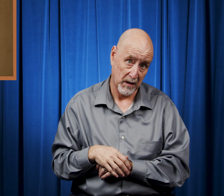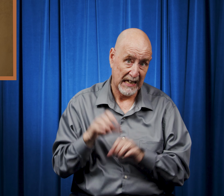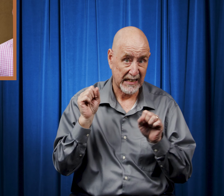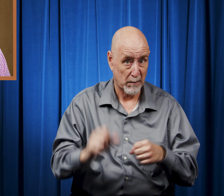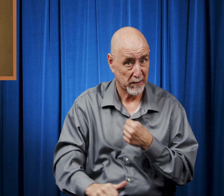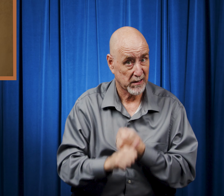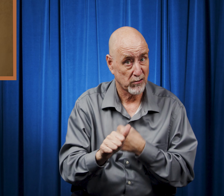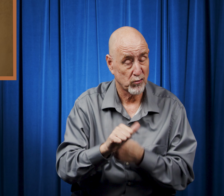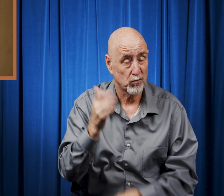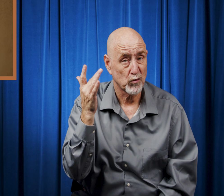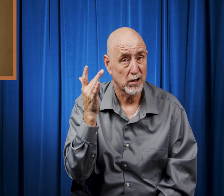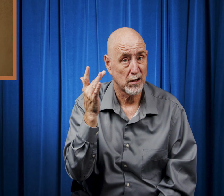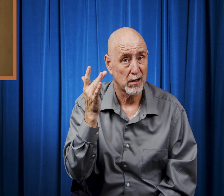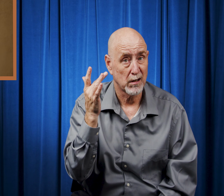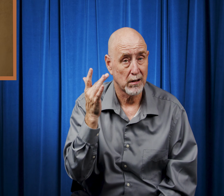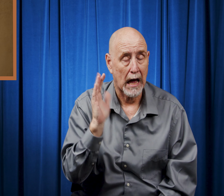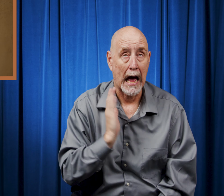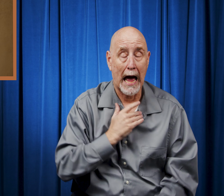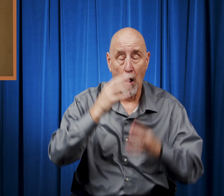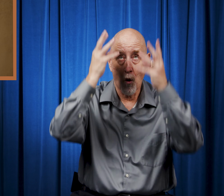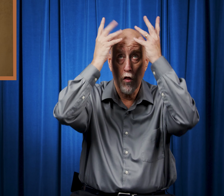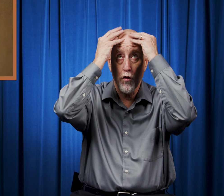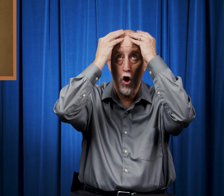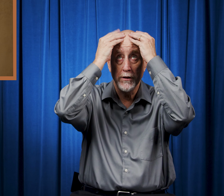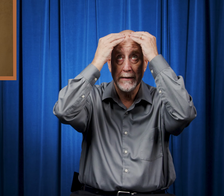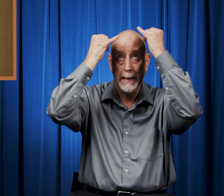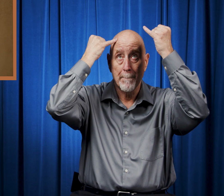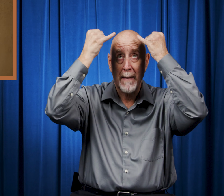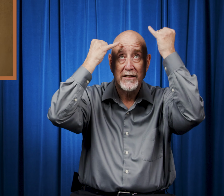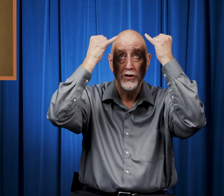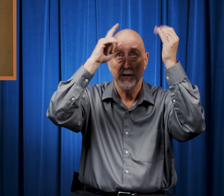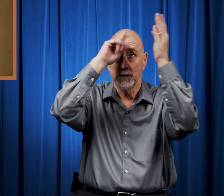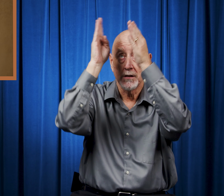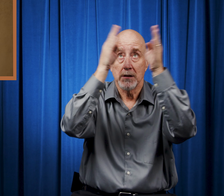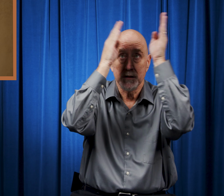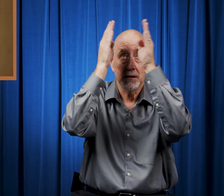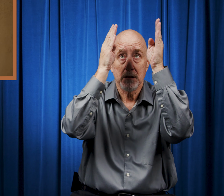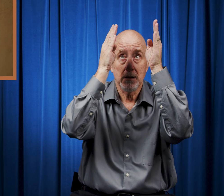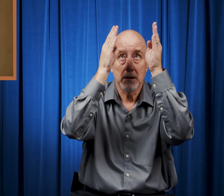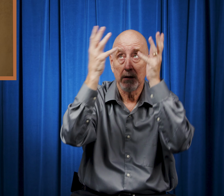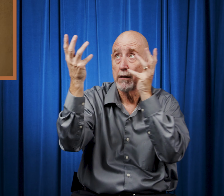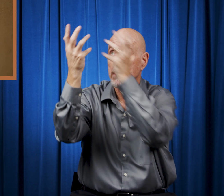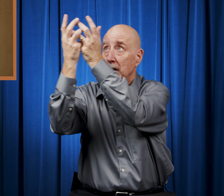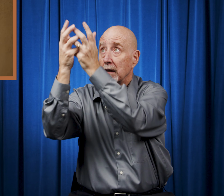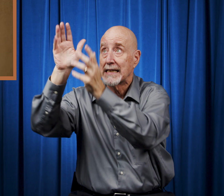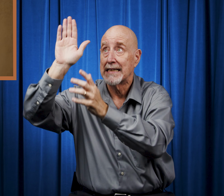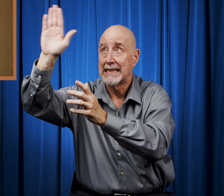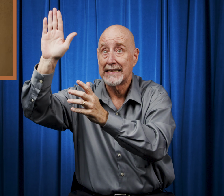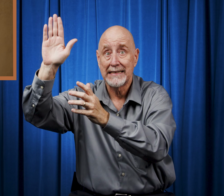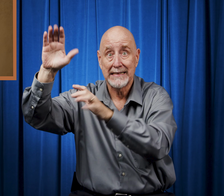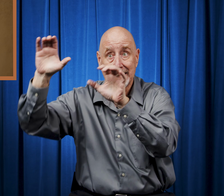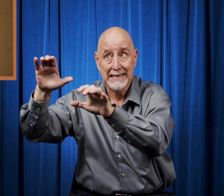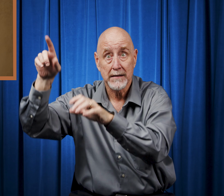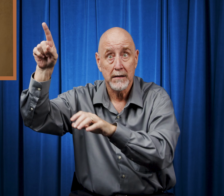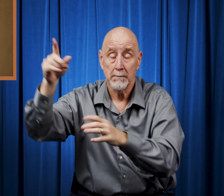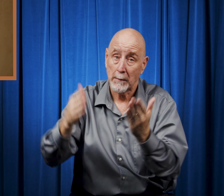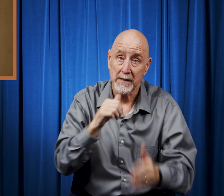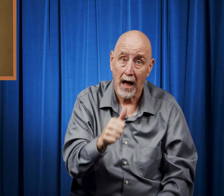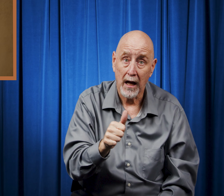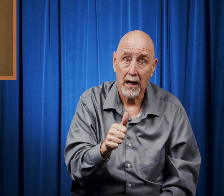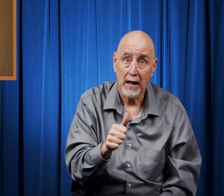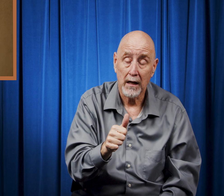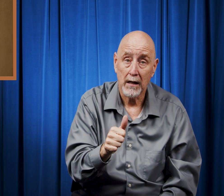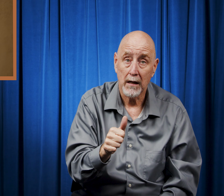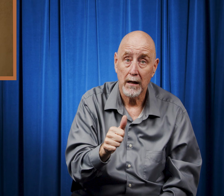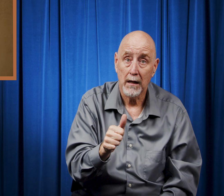do. This can be extremely dangerous because our thoughts and our imaginations and our intentions may not align with what Jesus